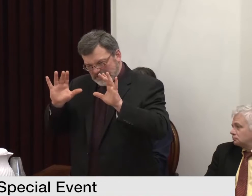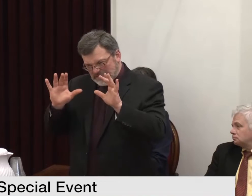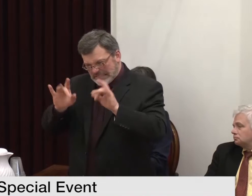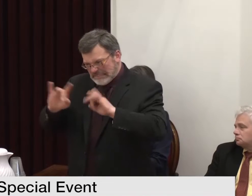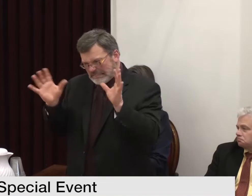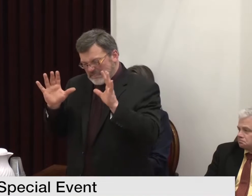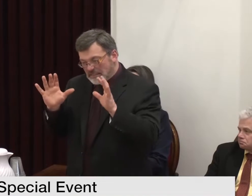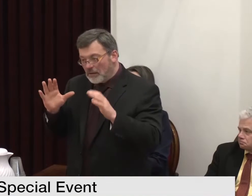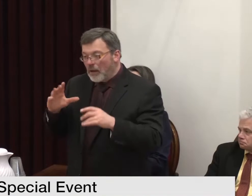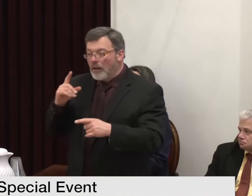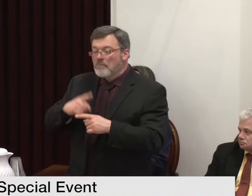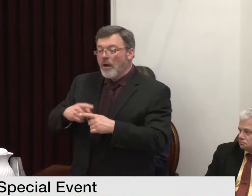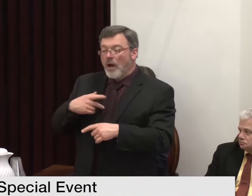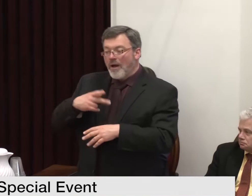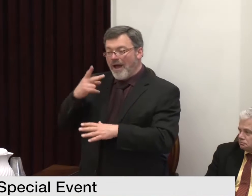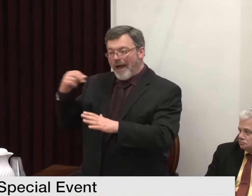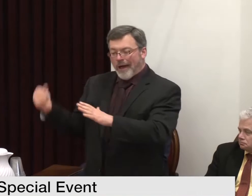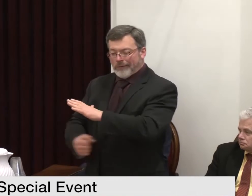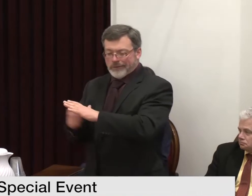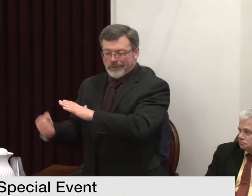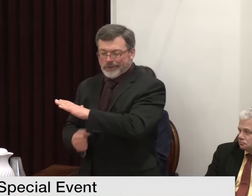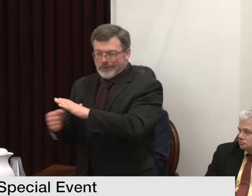their markets in Vermont.